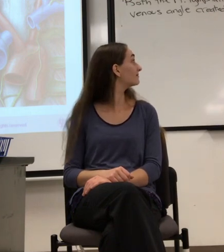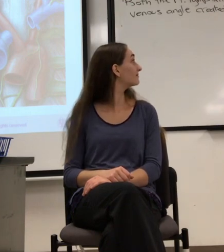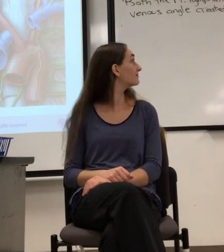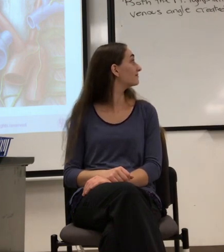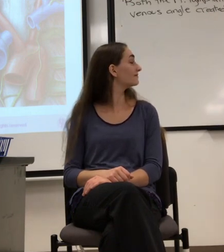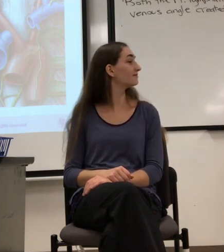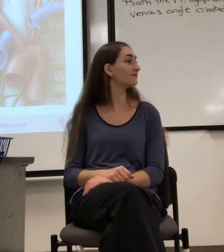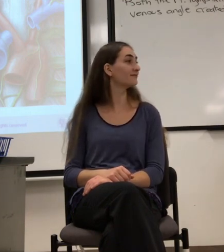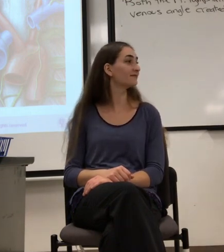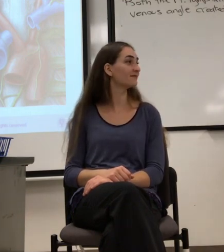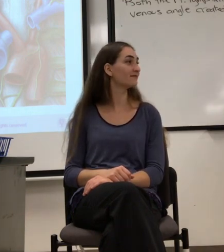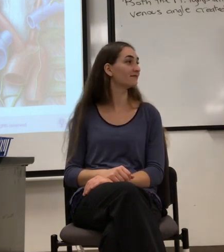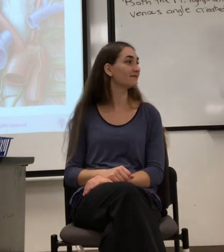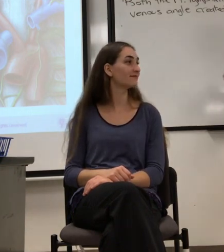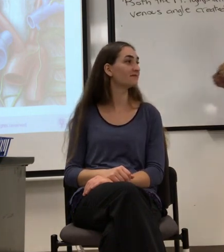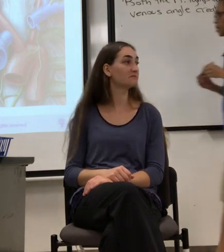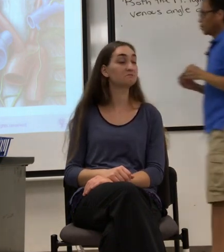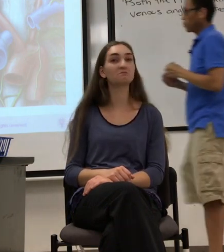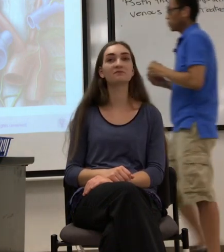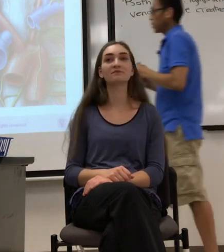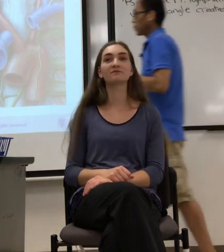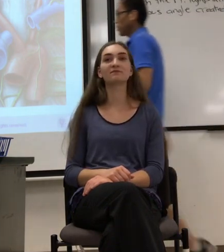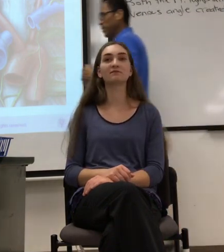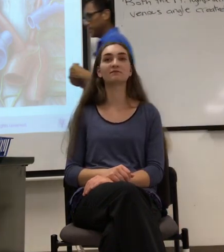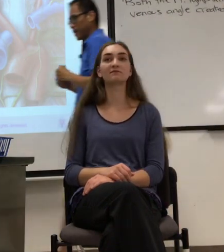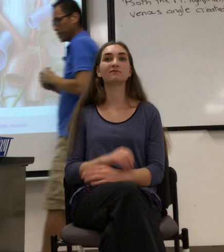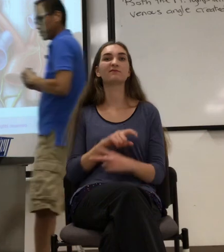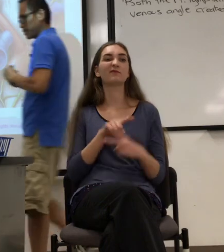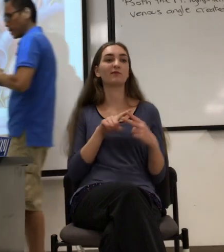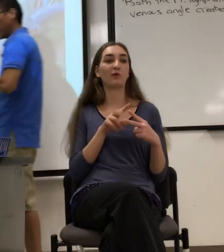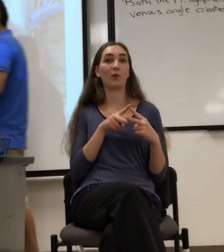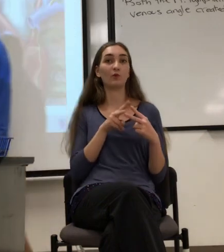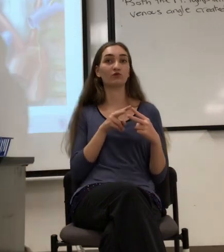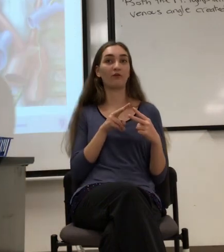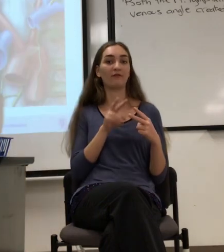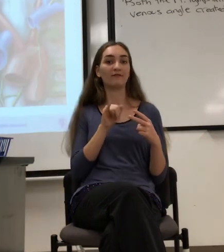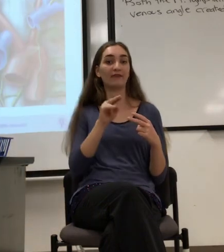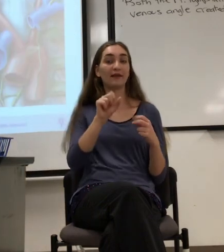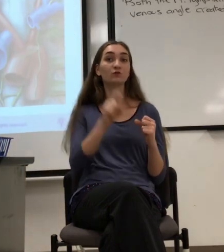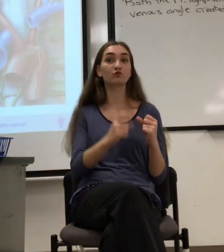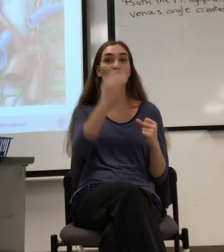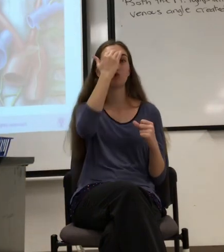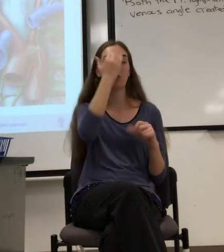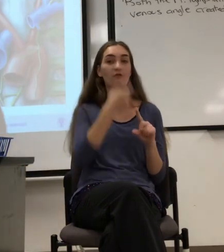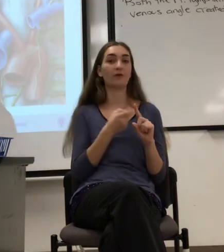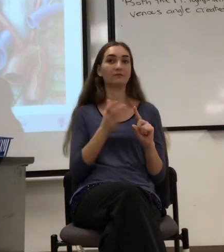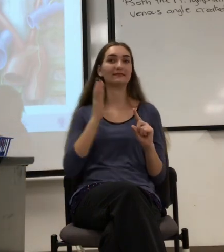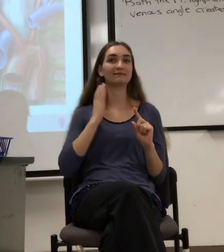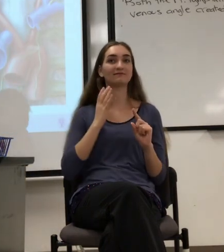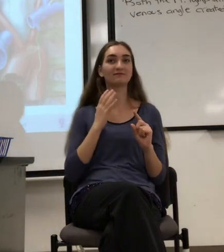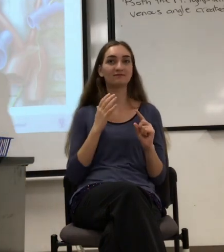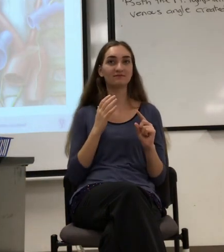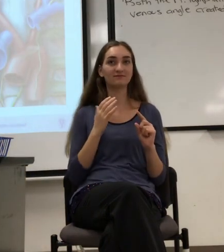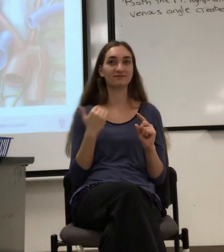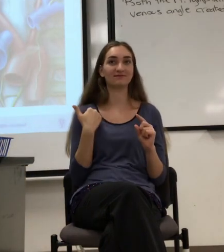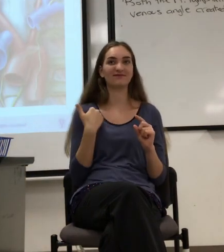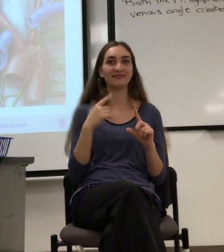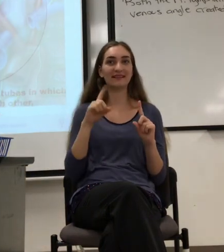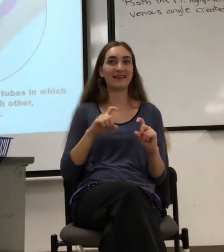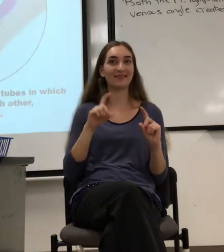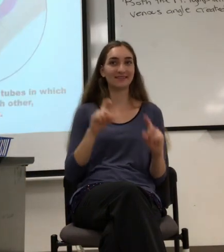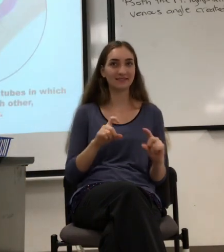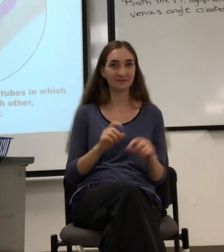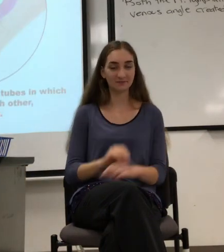brachiocephalic vein. Those are veins you should know from the previous test. And move on.